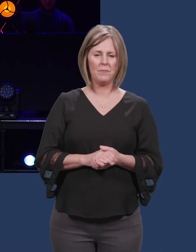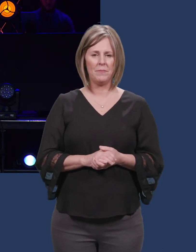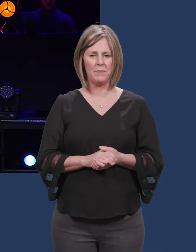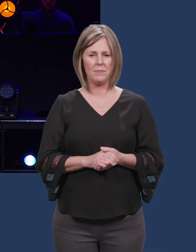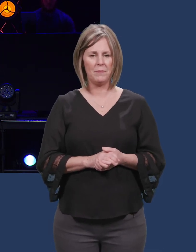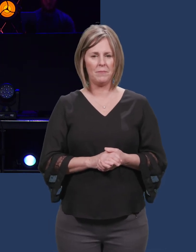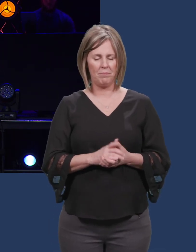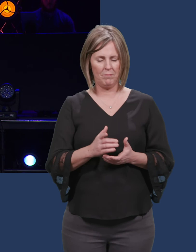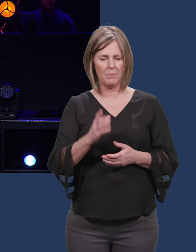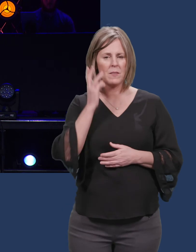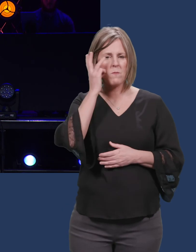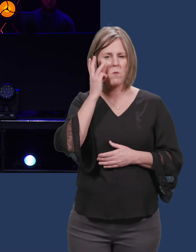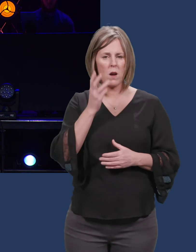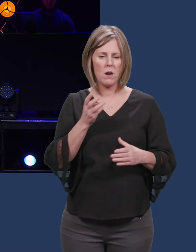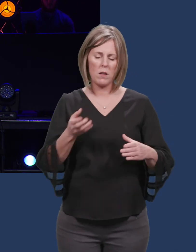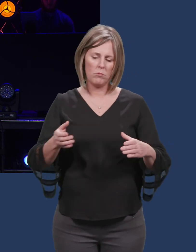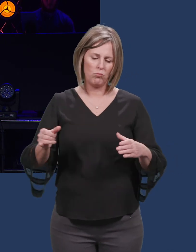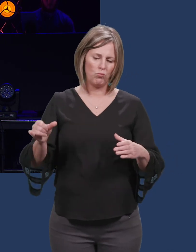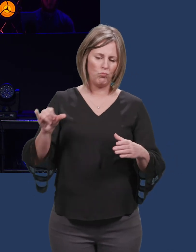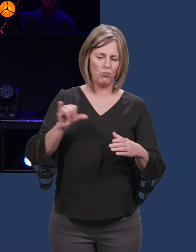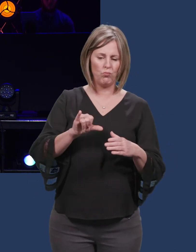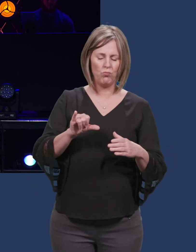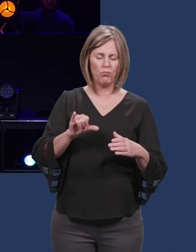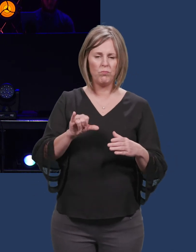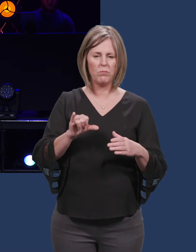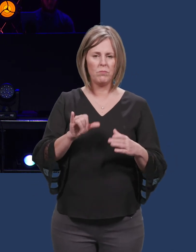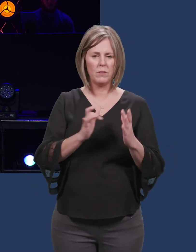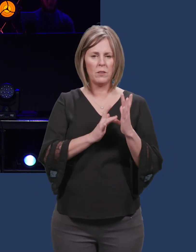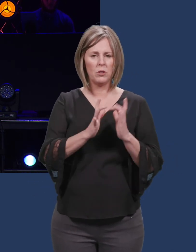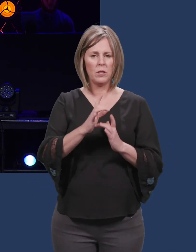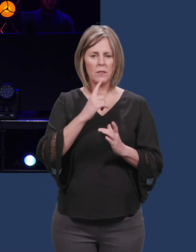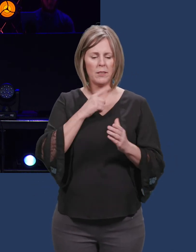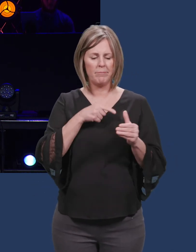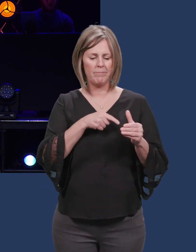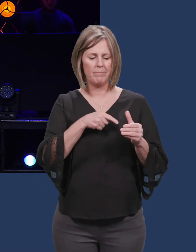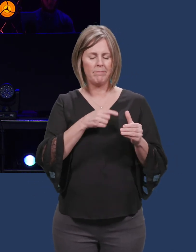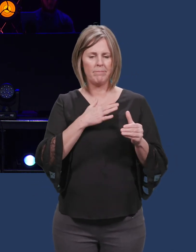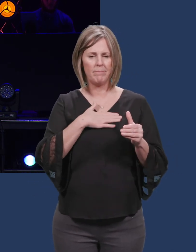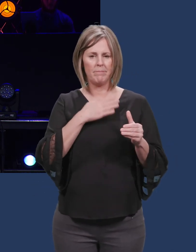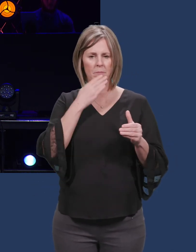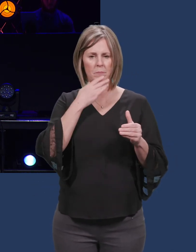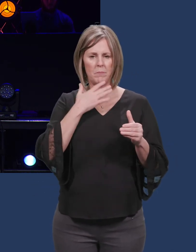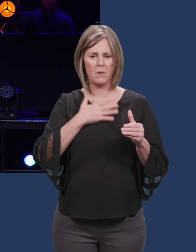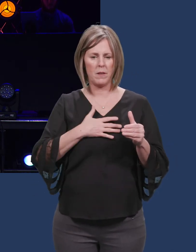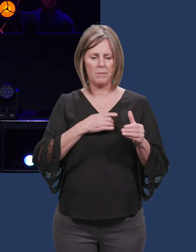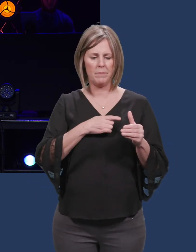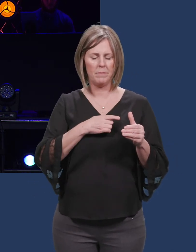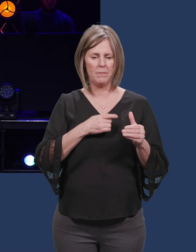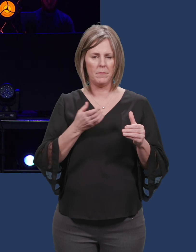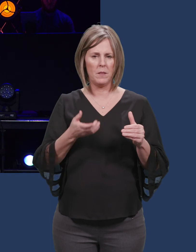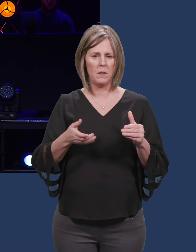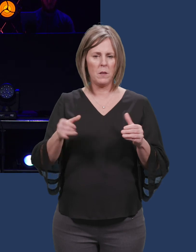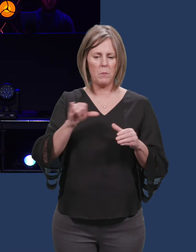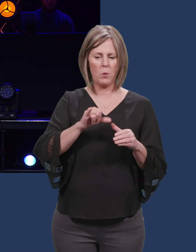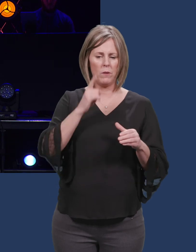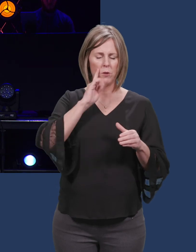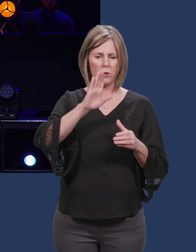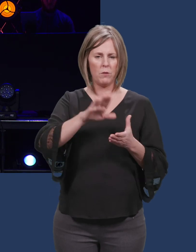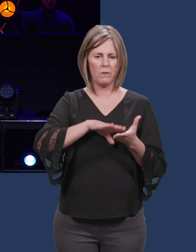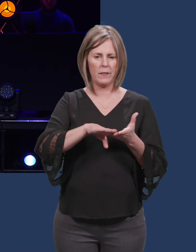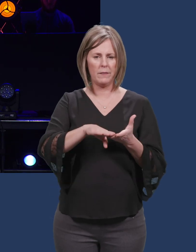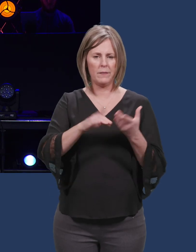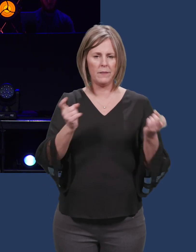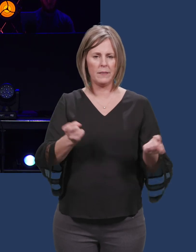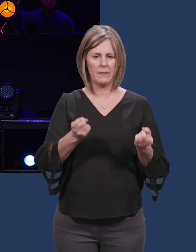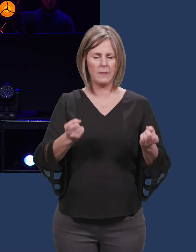He took some wine and Jesus poured it into a cup and said, "This is my blood poured out for the forgiveness of